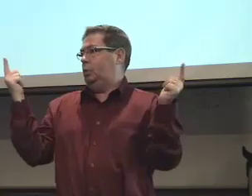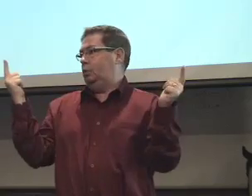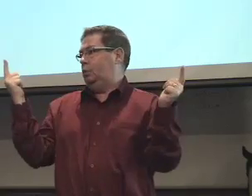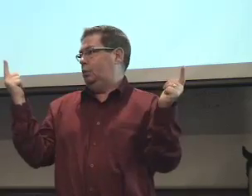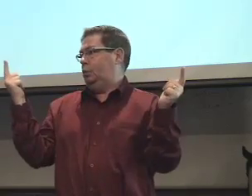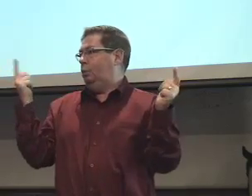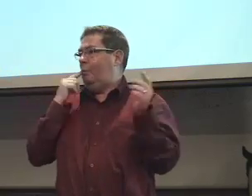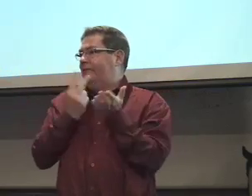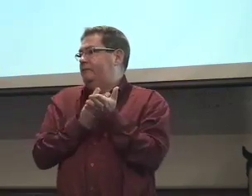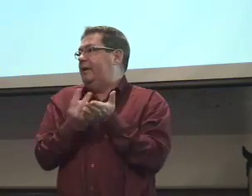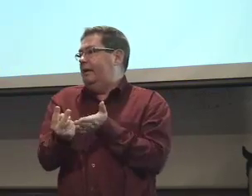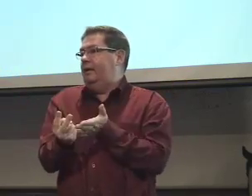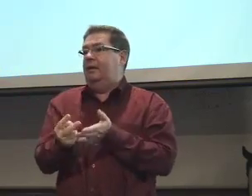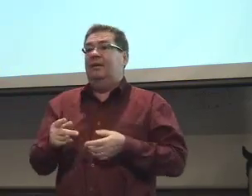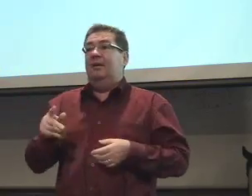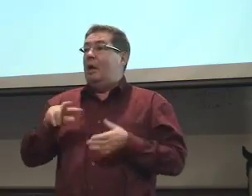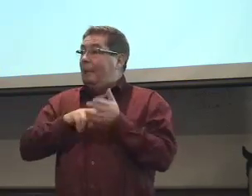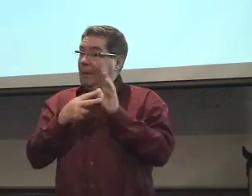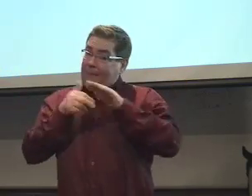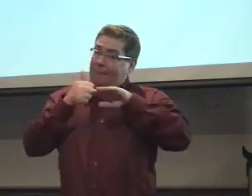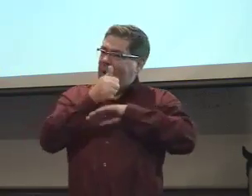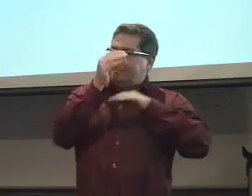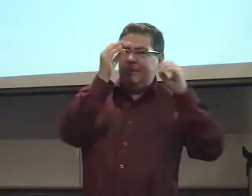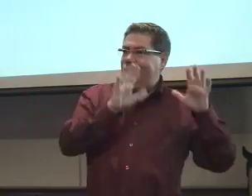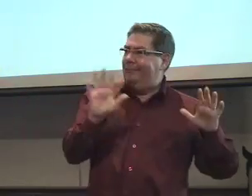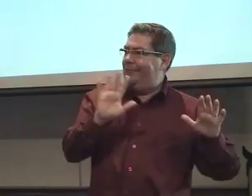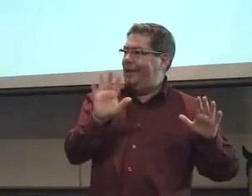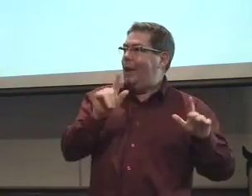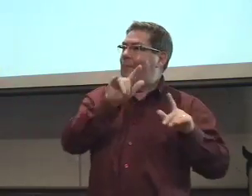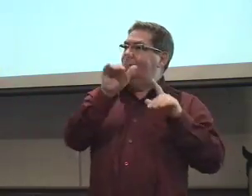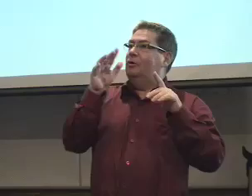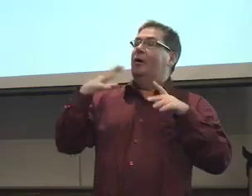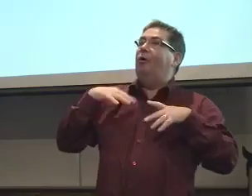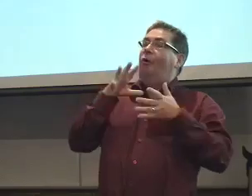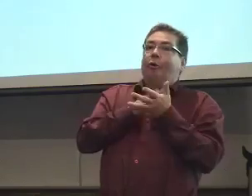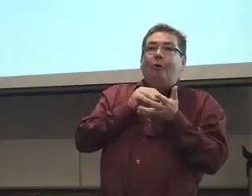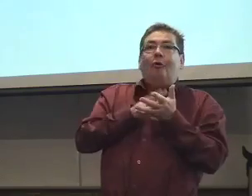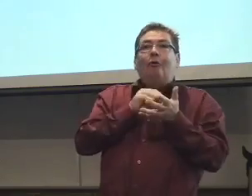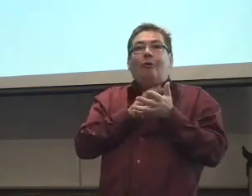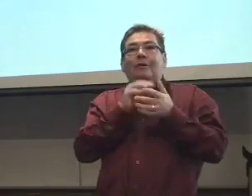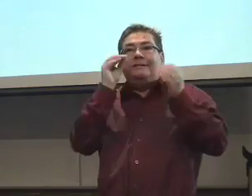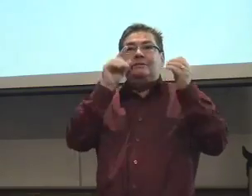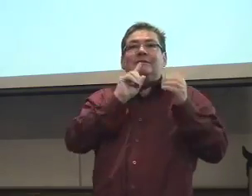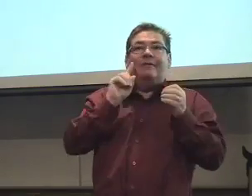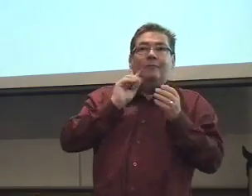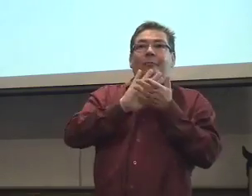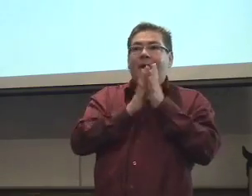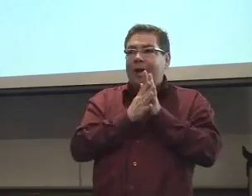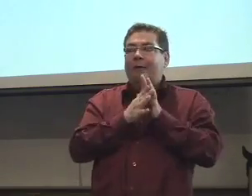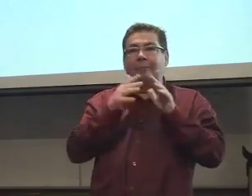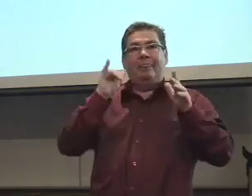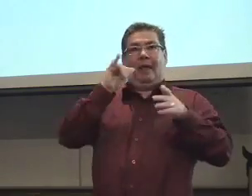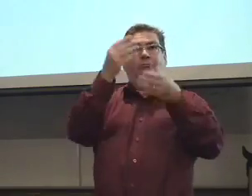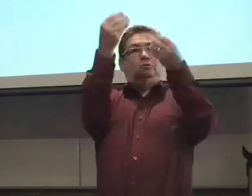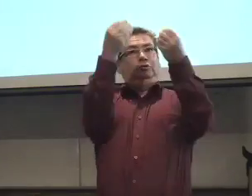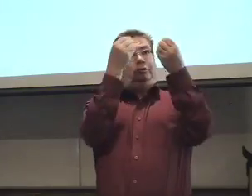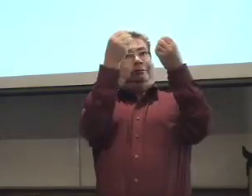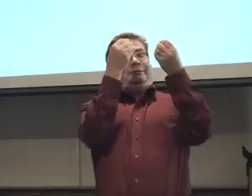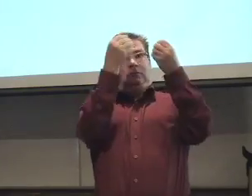not because teachers are evil. It's because that's how they were trained to do this. This is how I was trained. This is how I started doing it